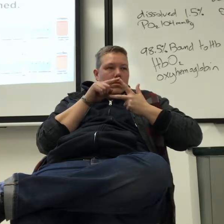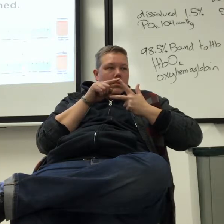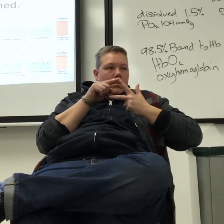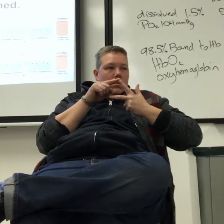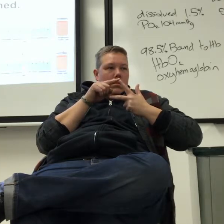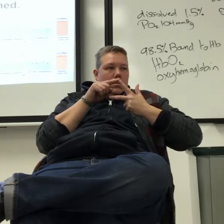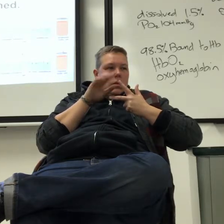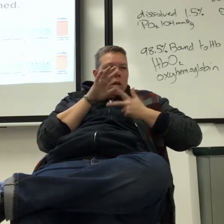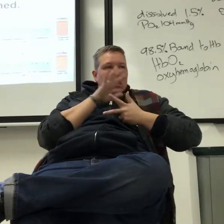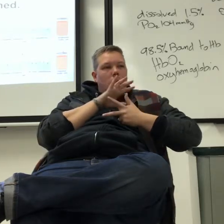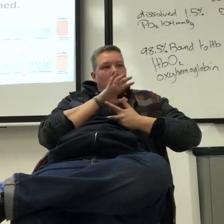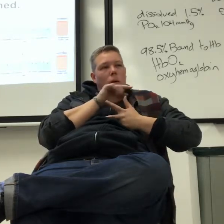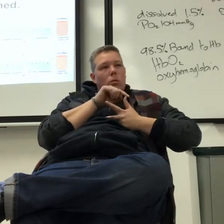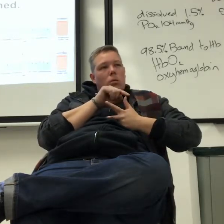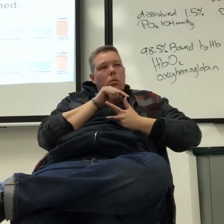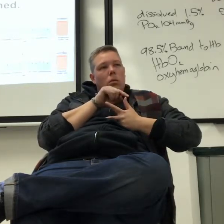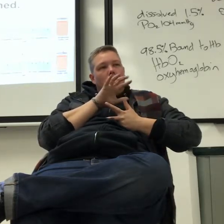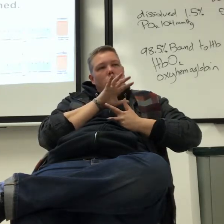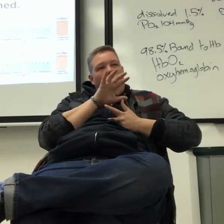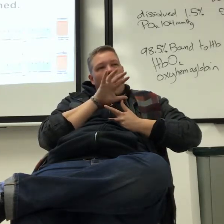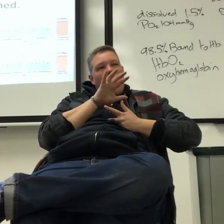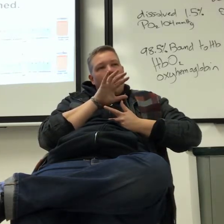So that's about 5